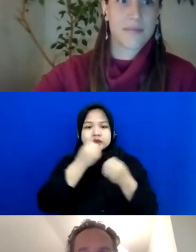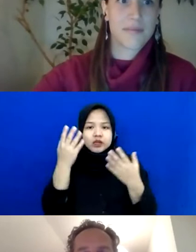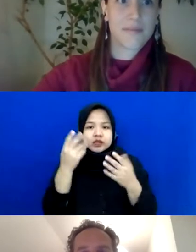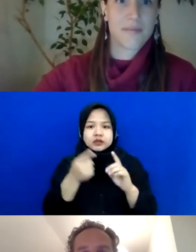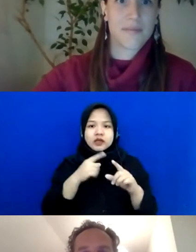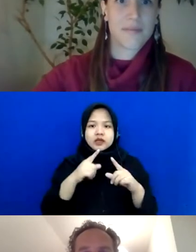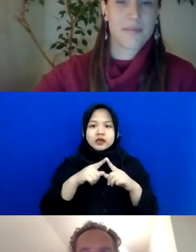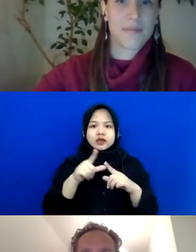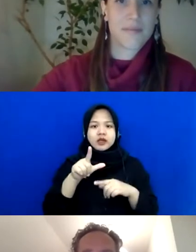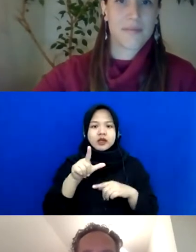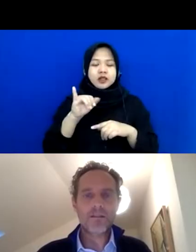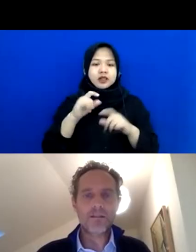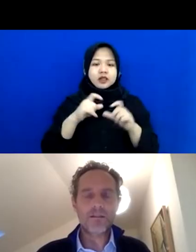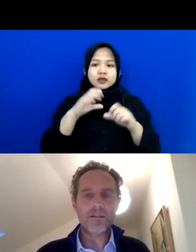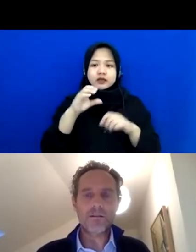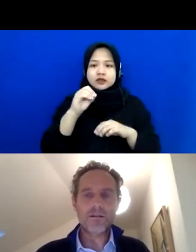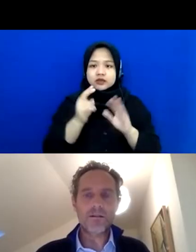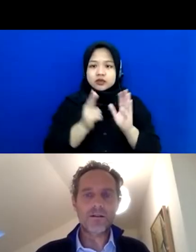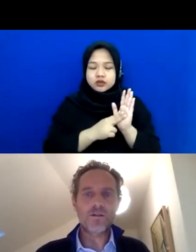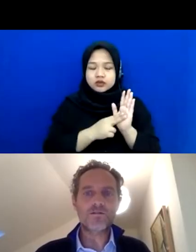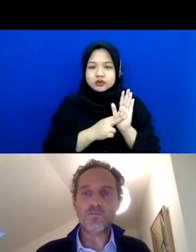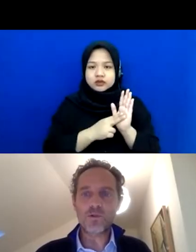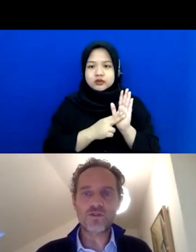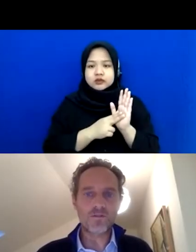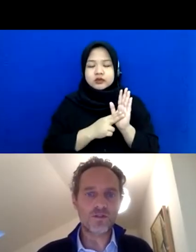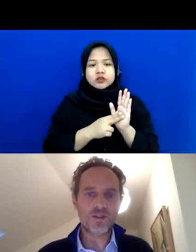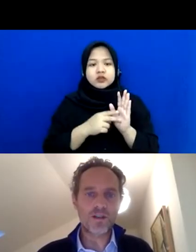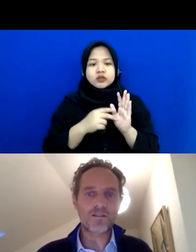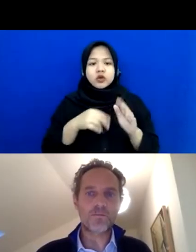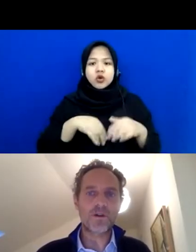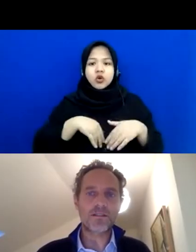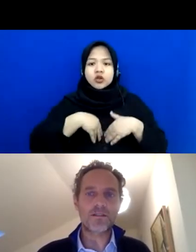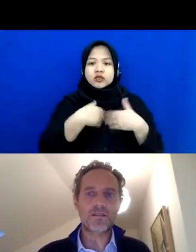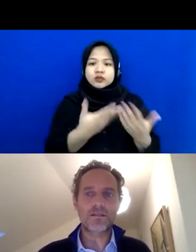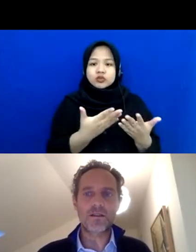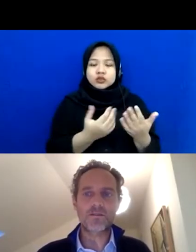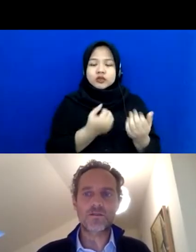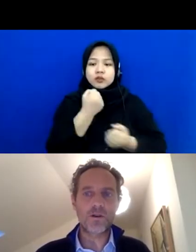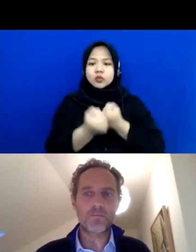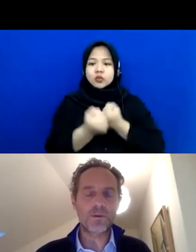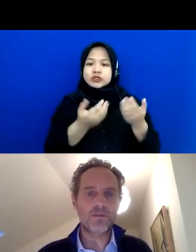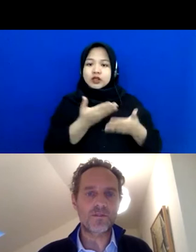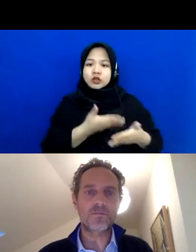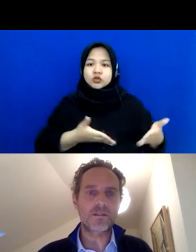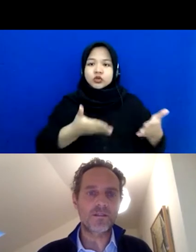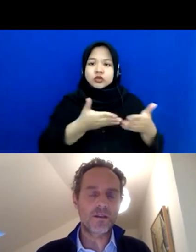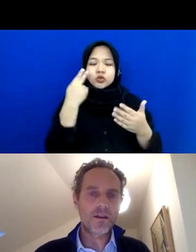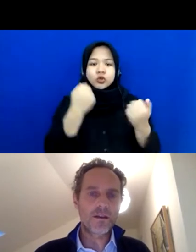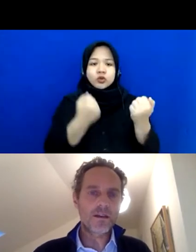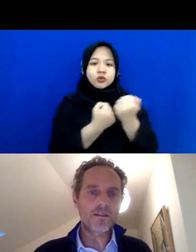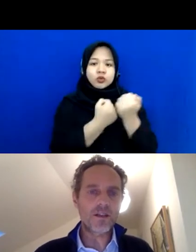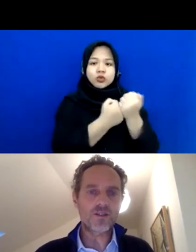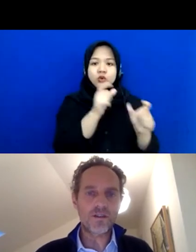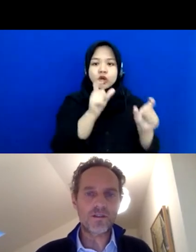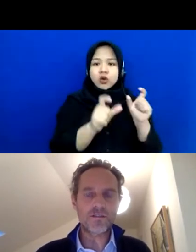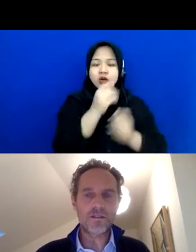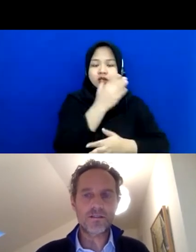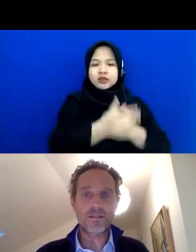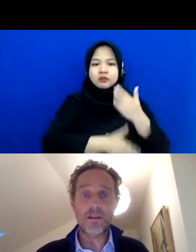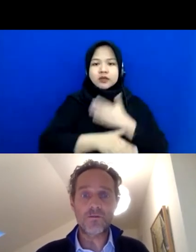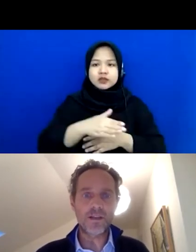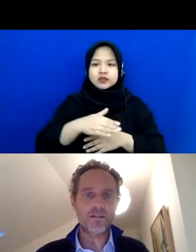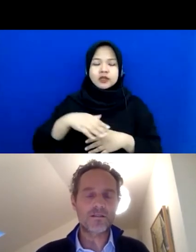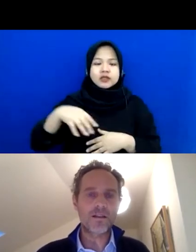Alison, the contribution of social enterprises in supporting people with disability in the region